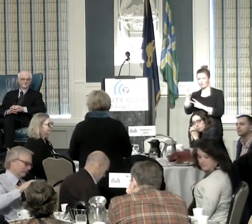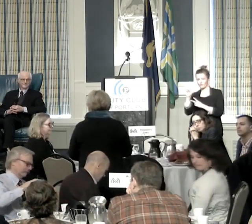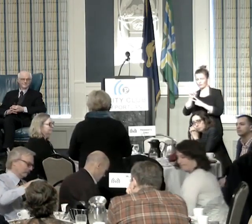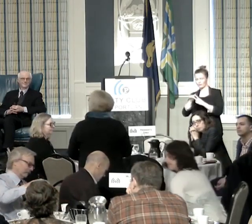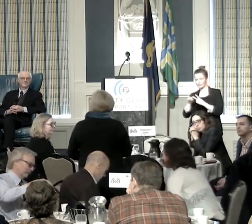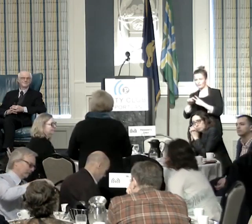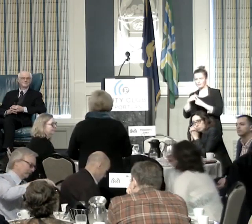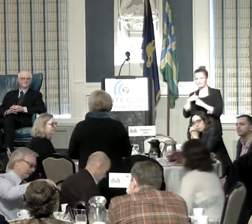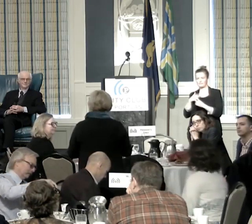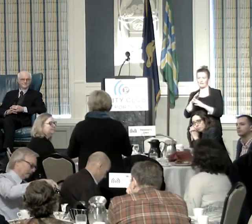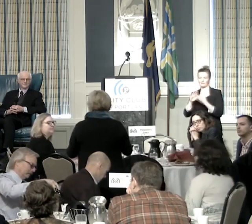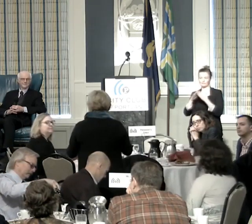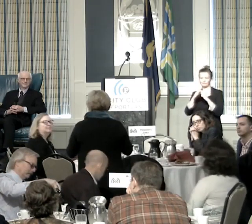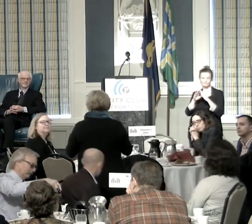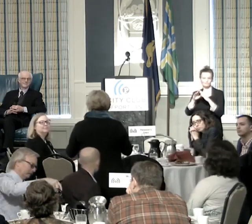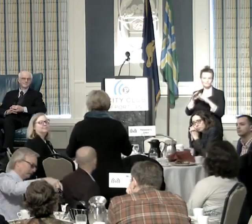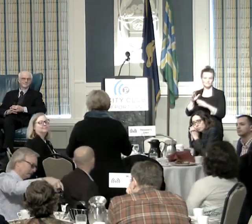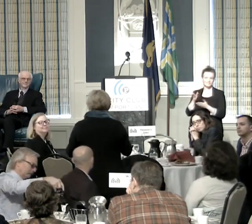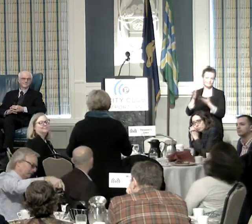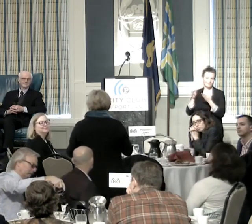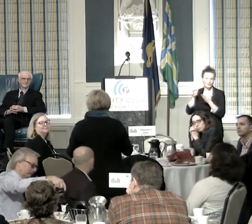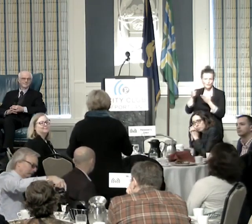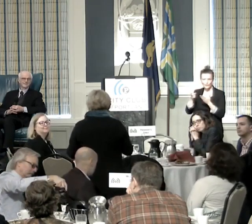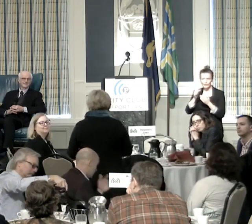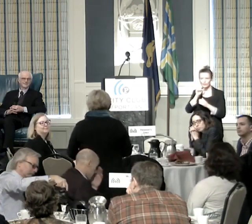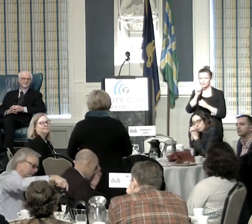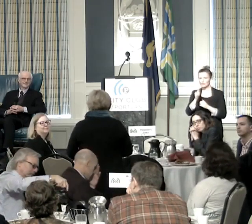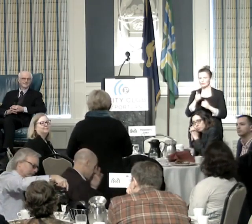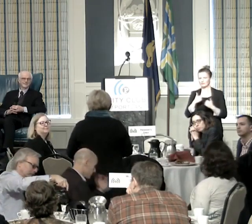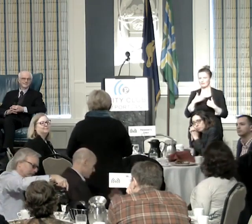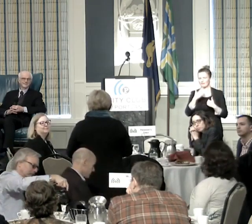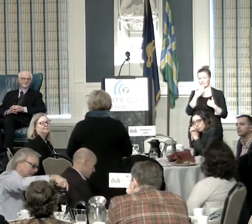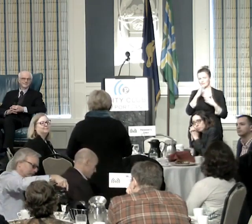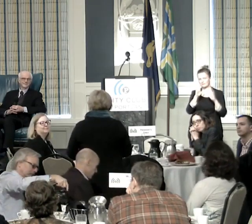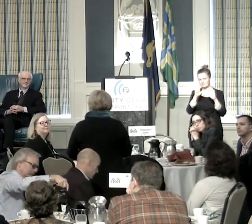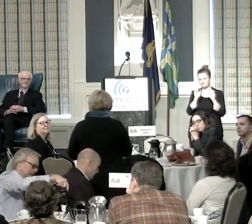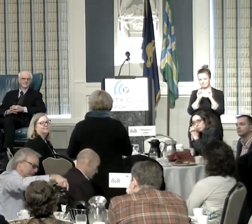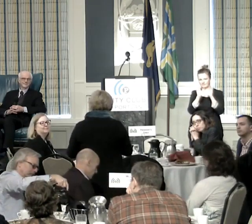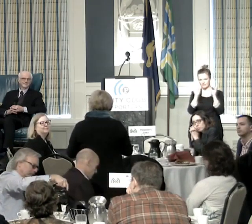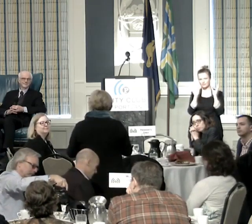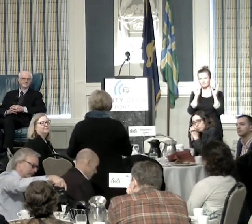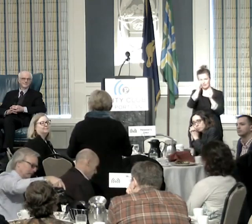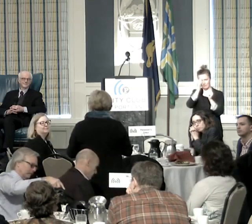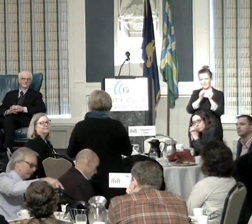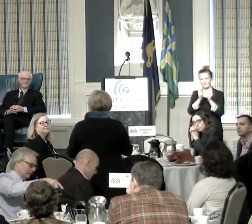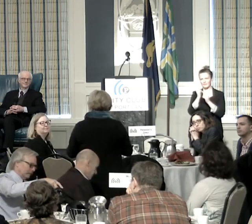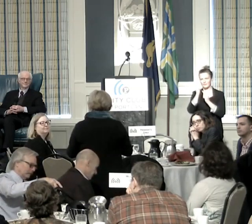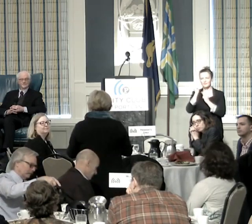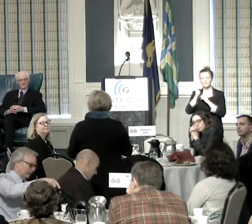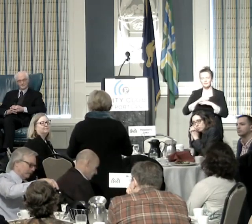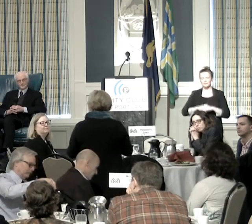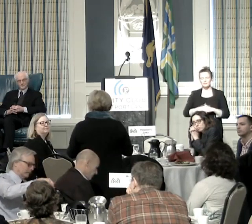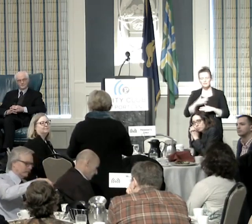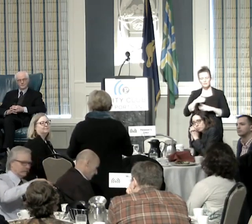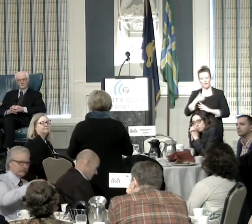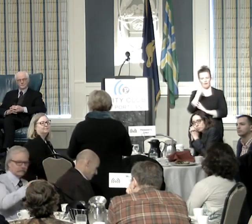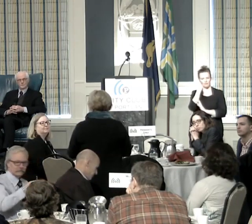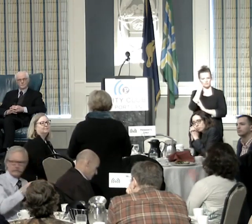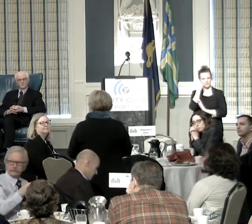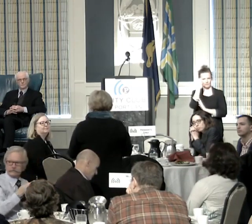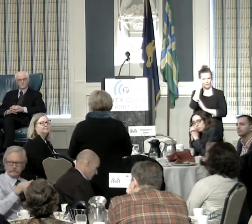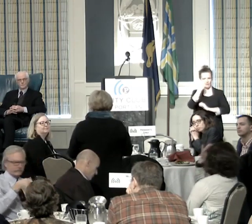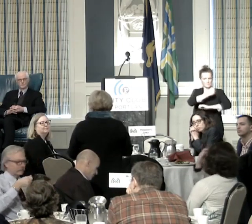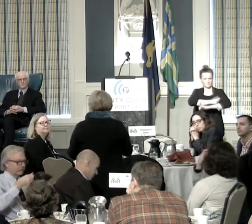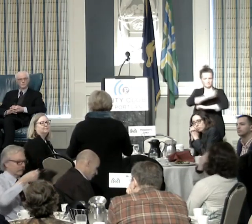work there. I have a vision that is not very pleasant now, what the inside of that looked like. I understand why those needed to go